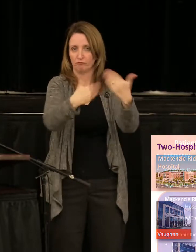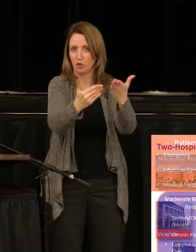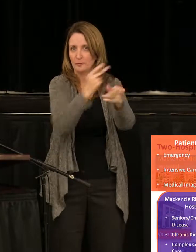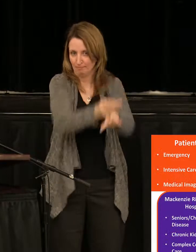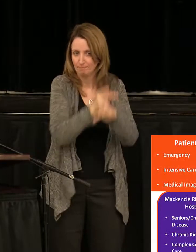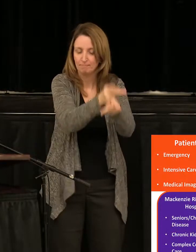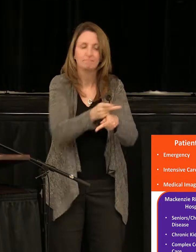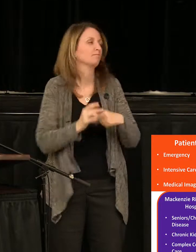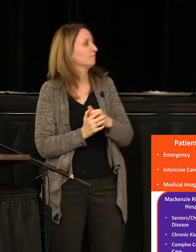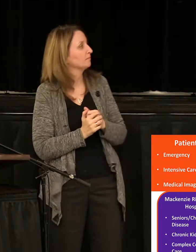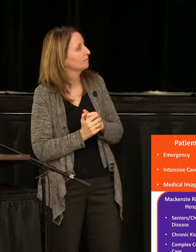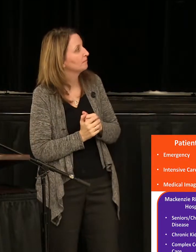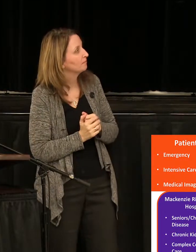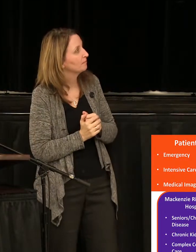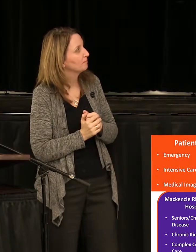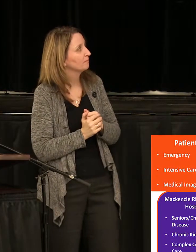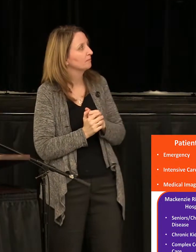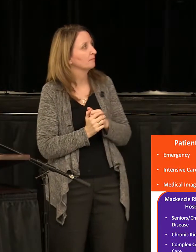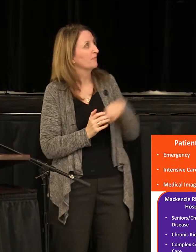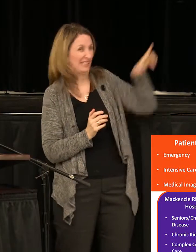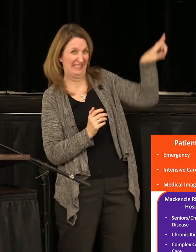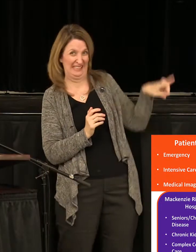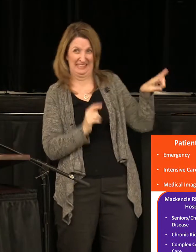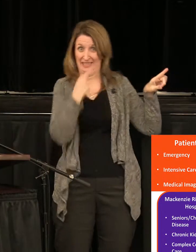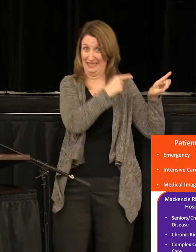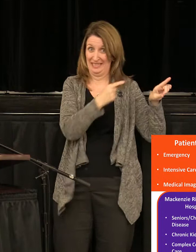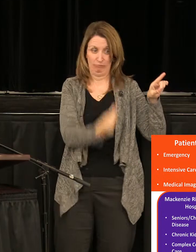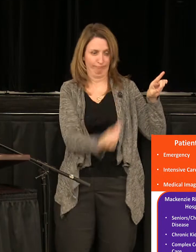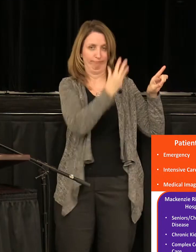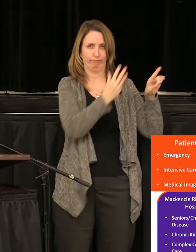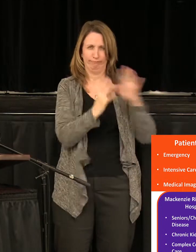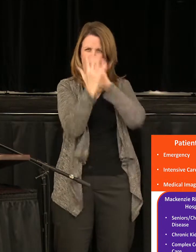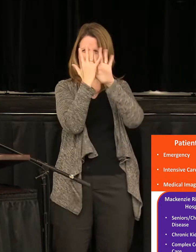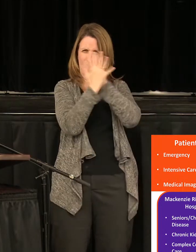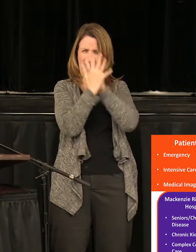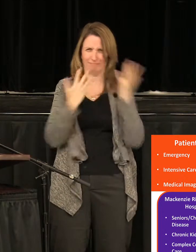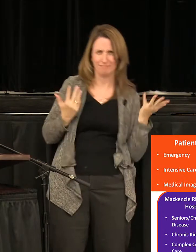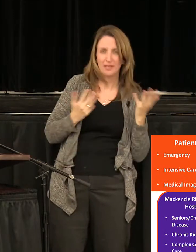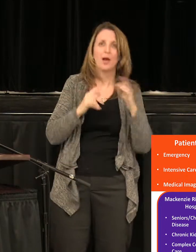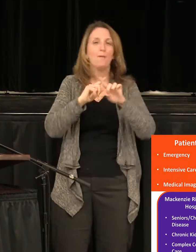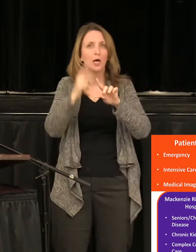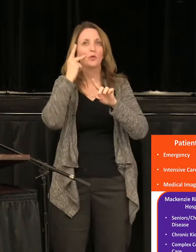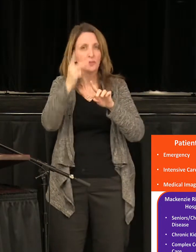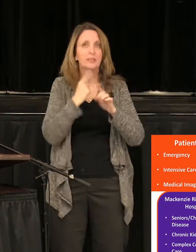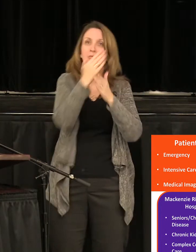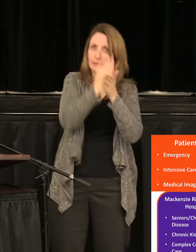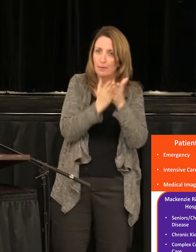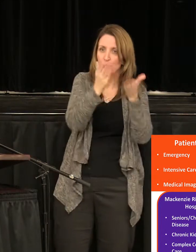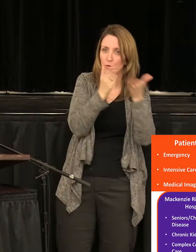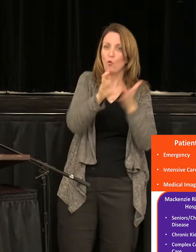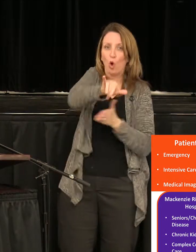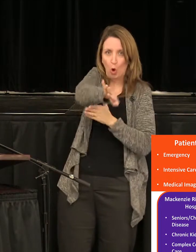towards. Now this is a busy slide, but it does give you an idea that there are going to be some services that are going to be core and going to be